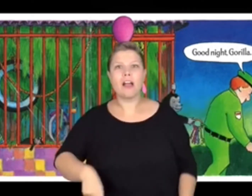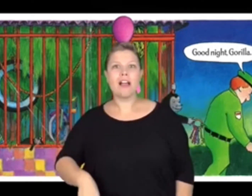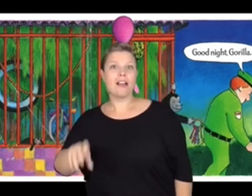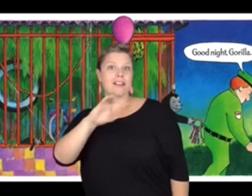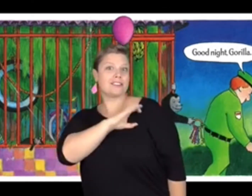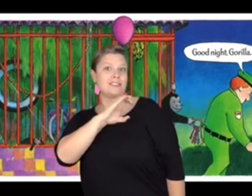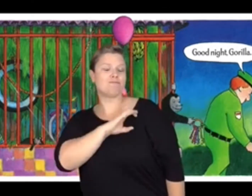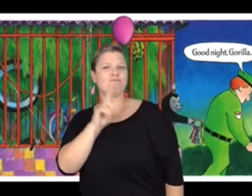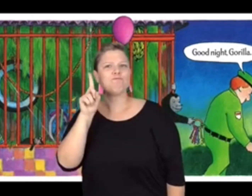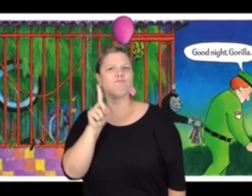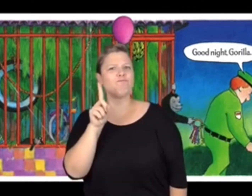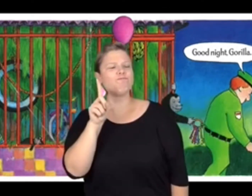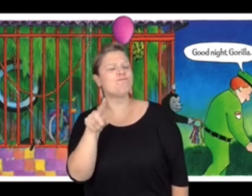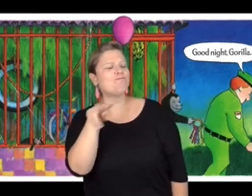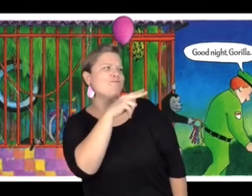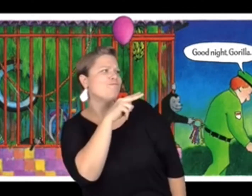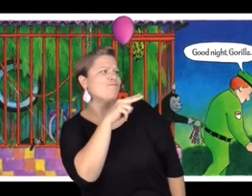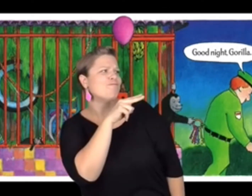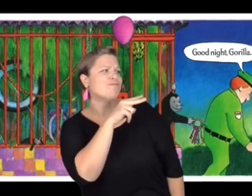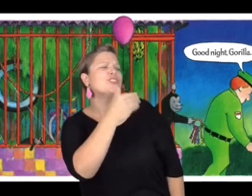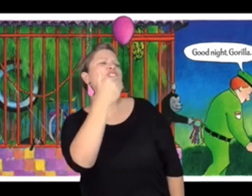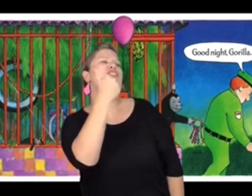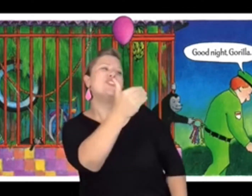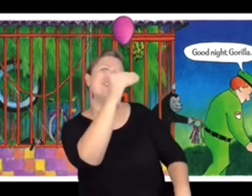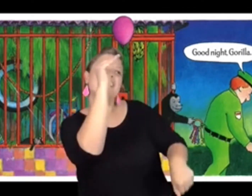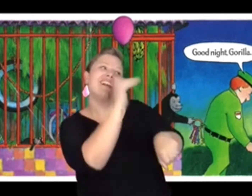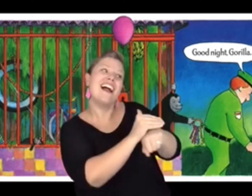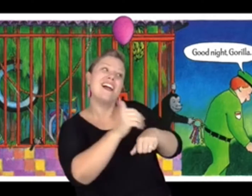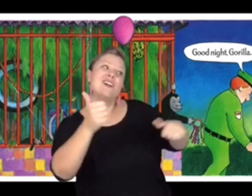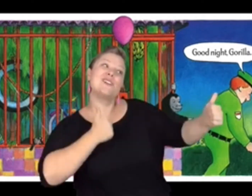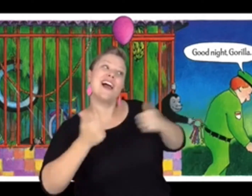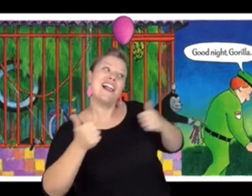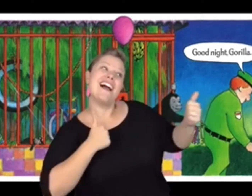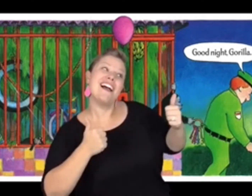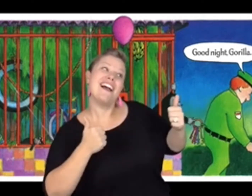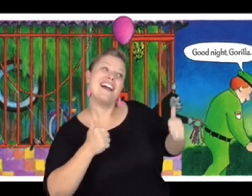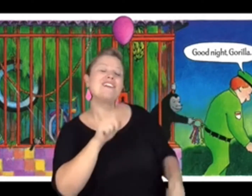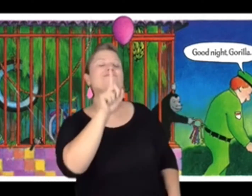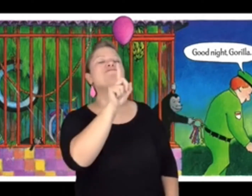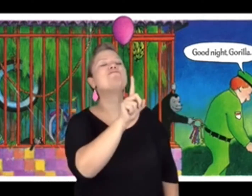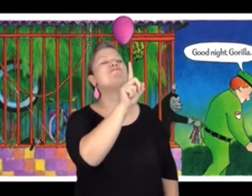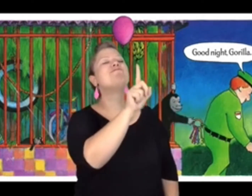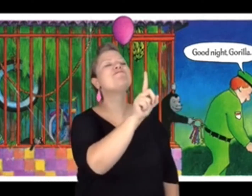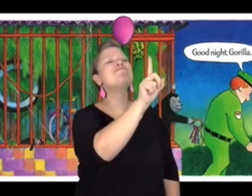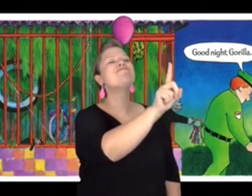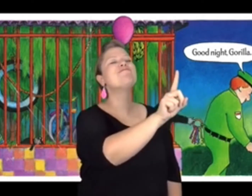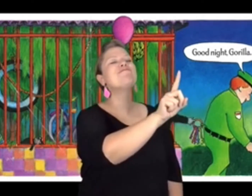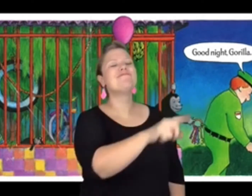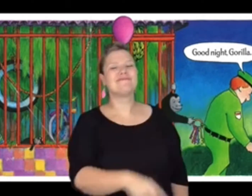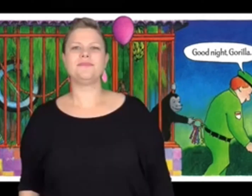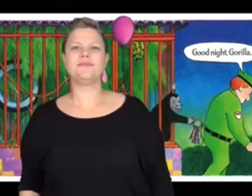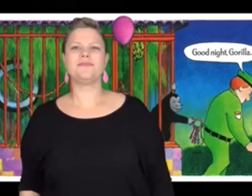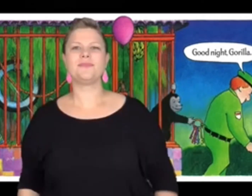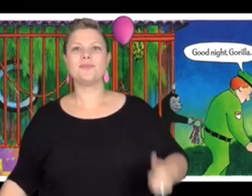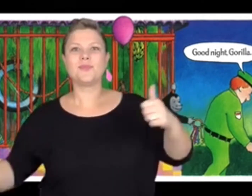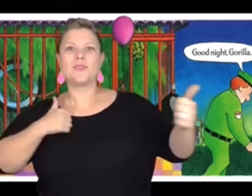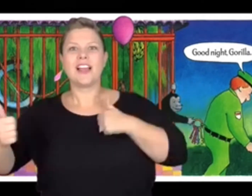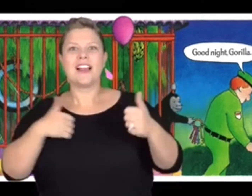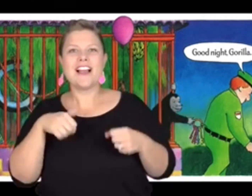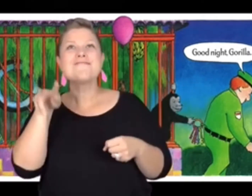cage. The zookeeper walked by, "Good night, gorilla," and kept on walking.